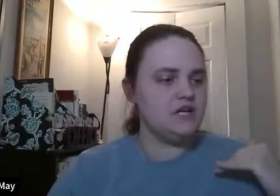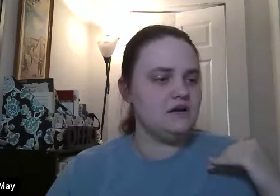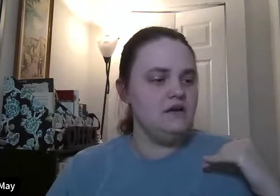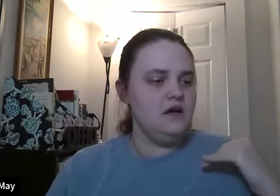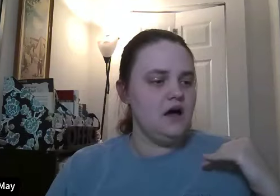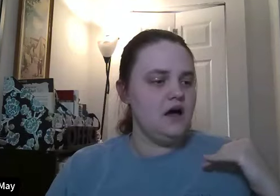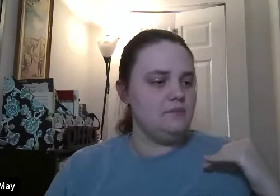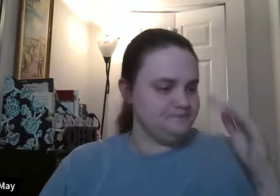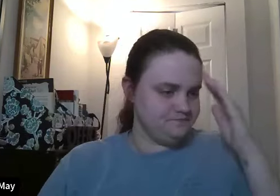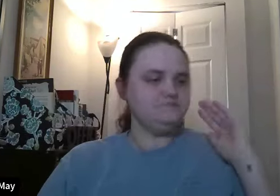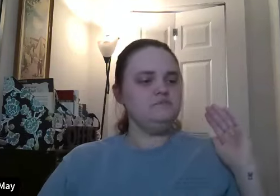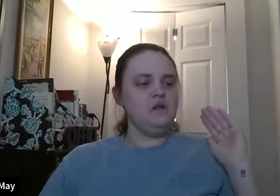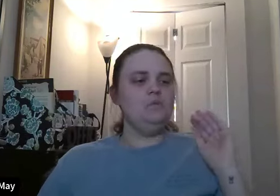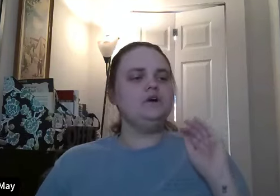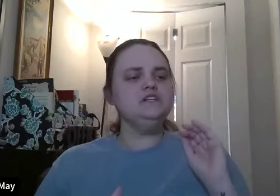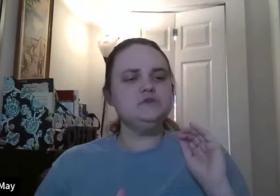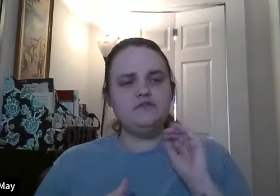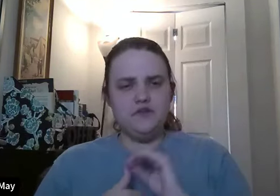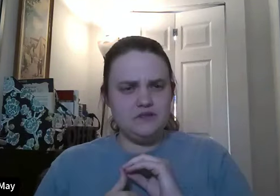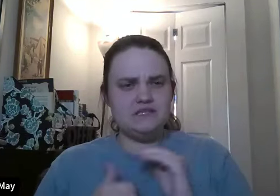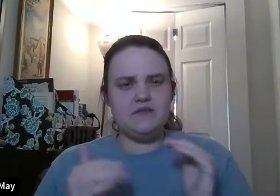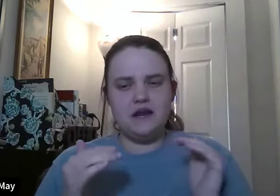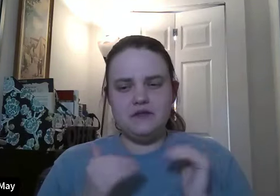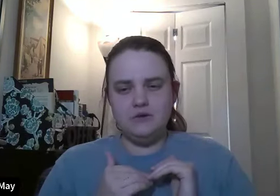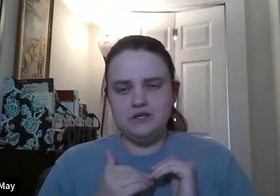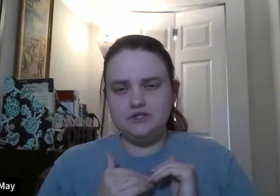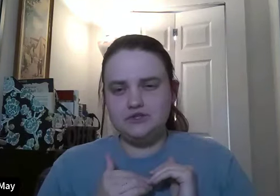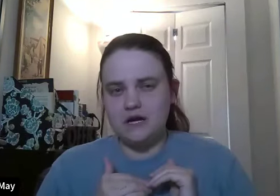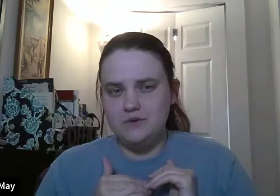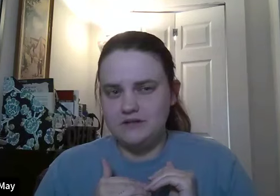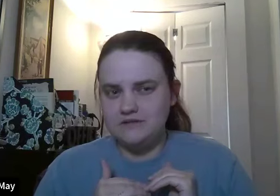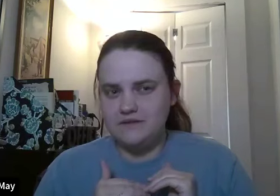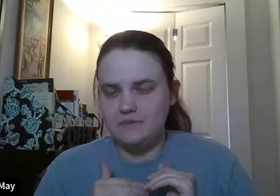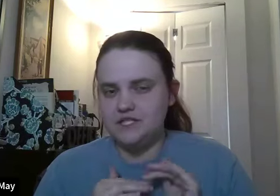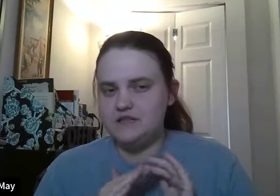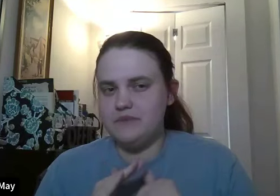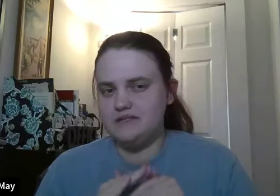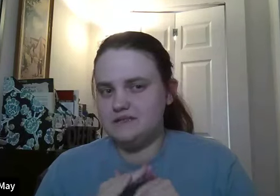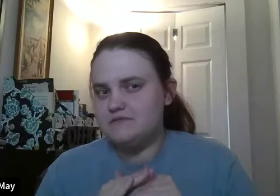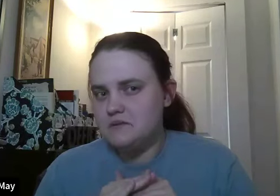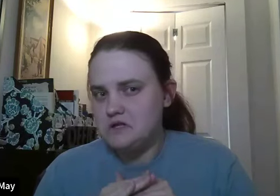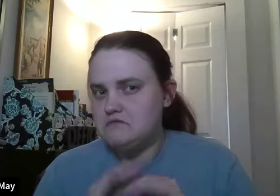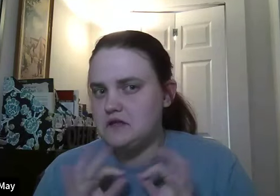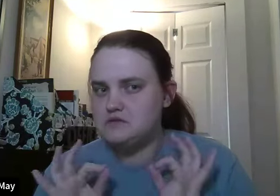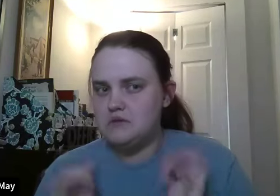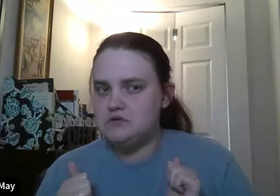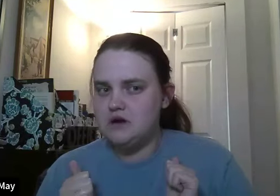check. We're going to do a few of these, and then I think we're going to try to move on to family, just the basics of family, if that's okay with you